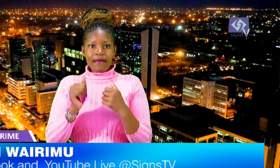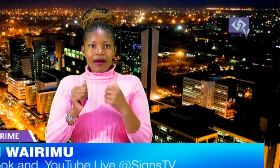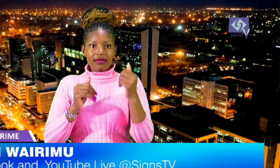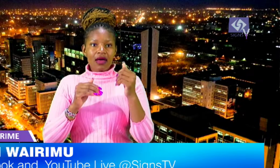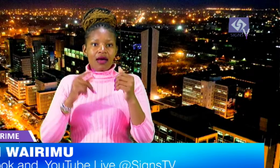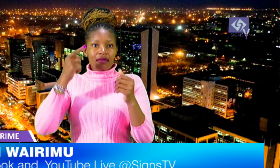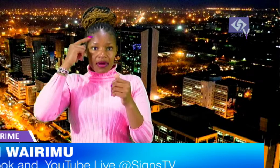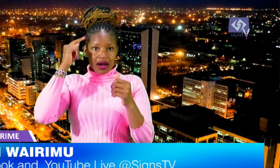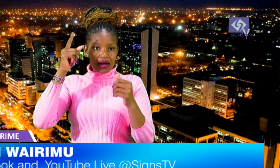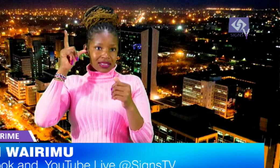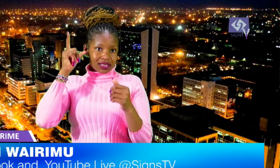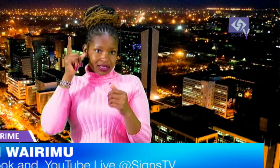blacklisted.